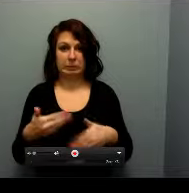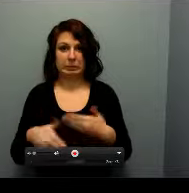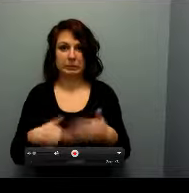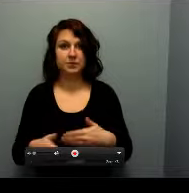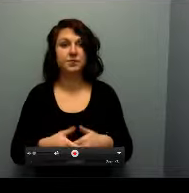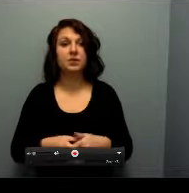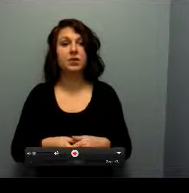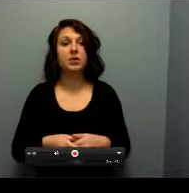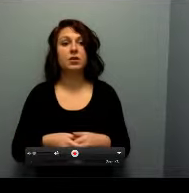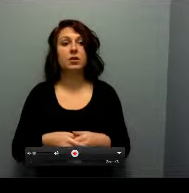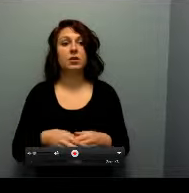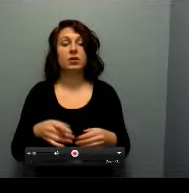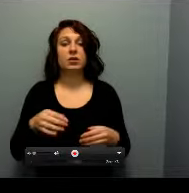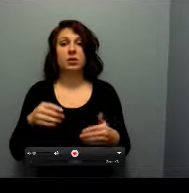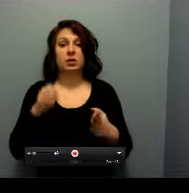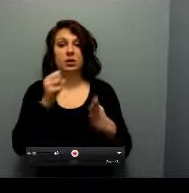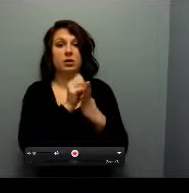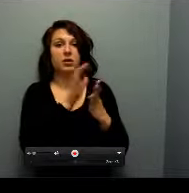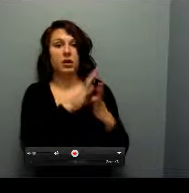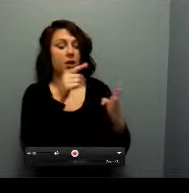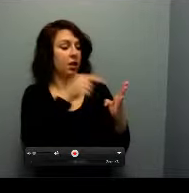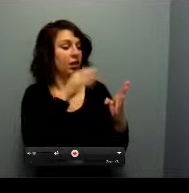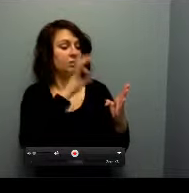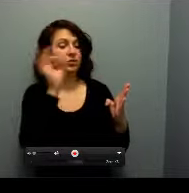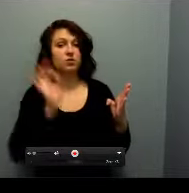But within those forms, it talks about different